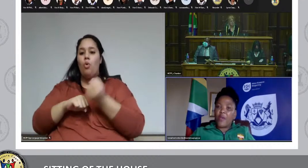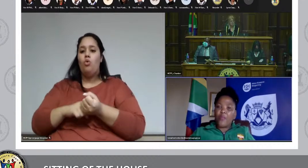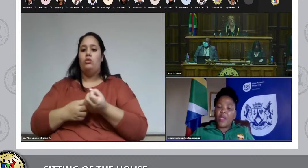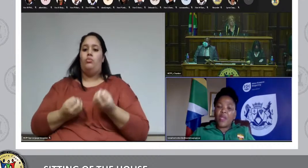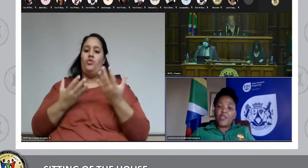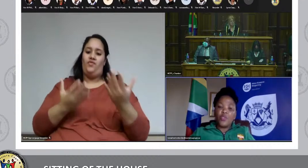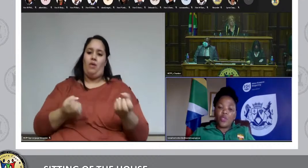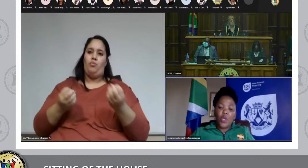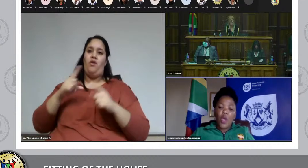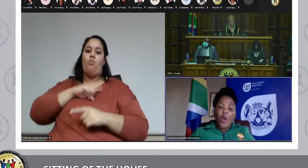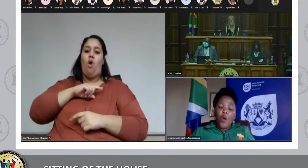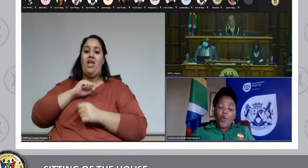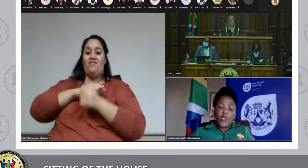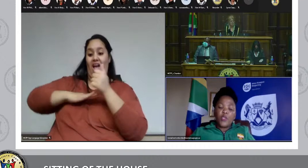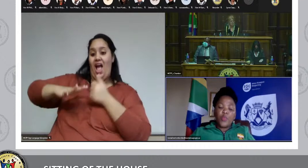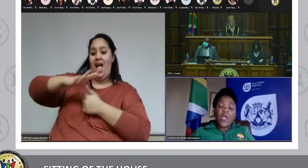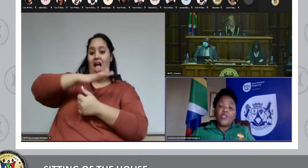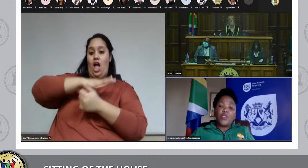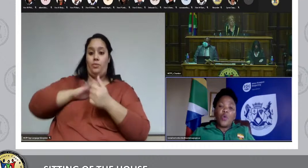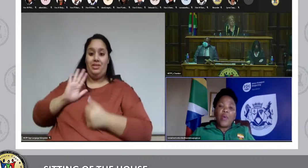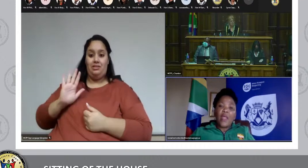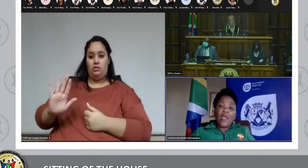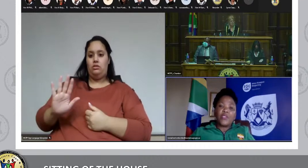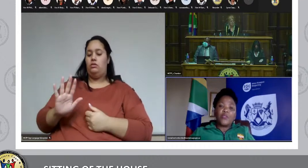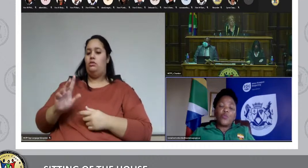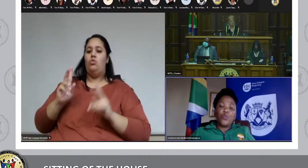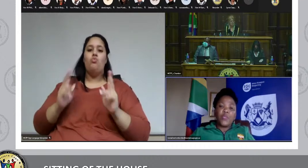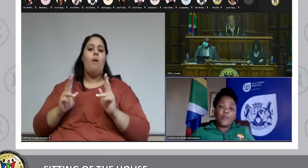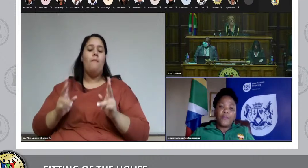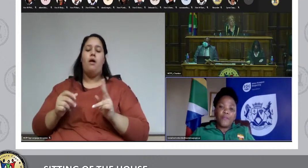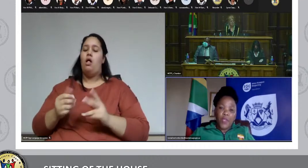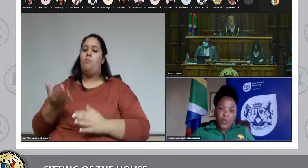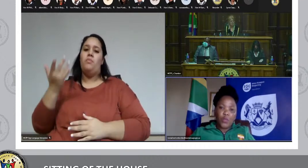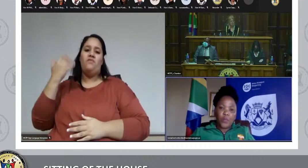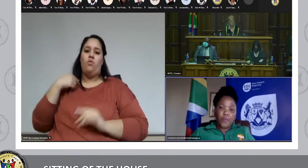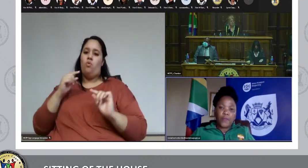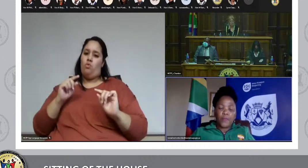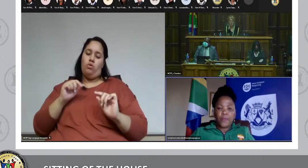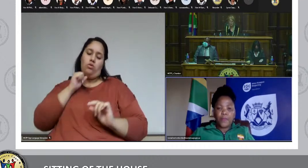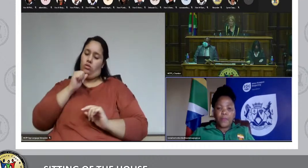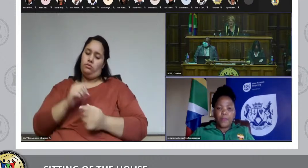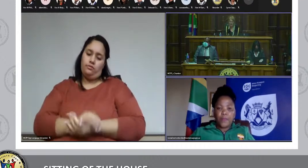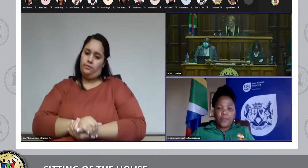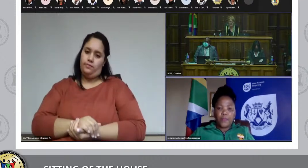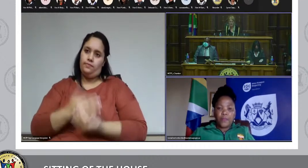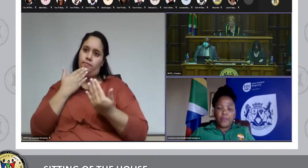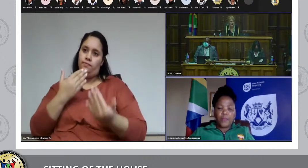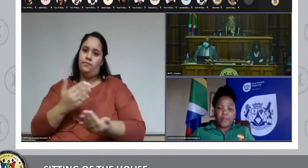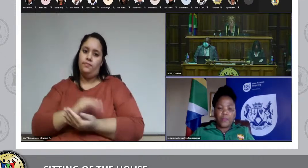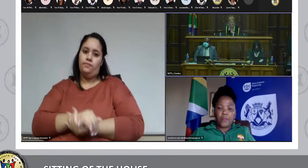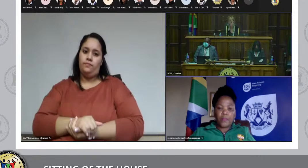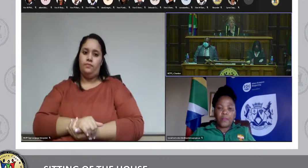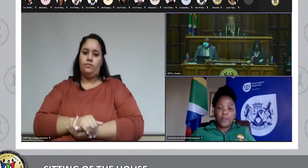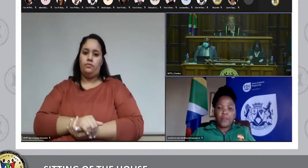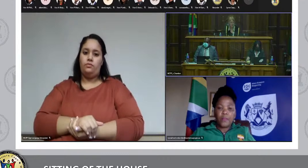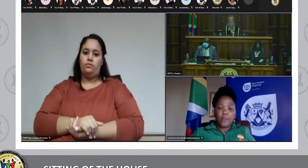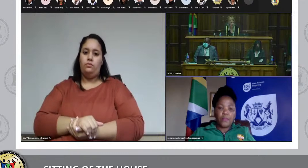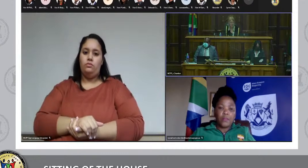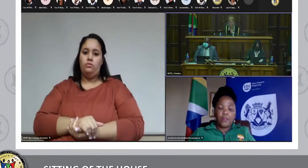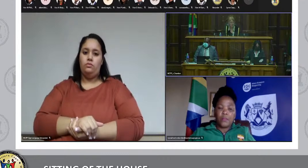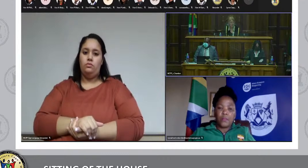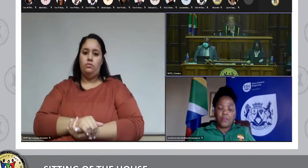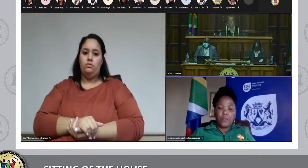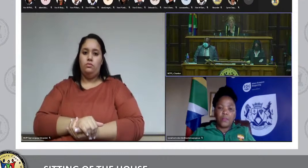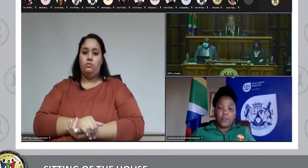the environment has not always been as normal as it could be. Thank you. Thank you, Minister. Are there any